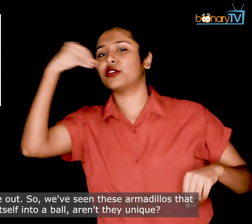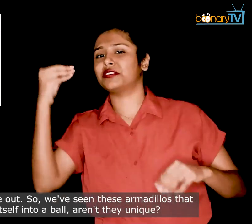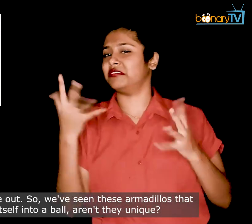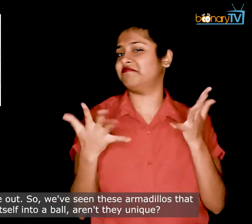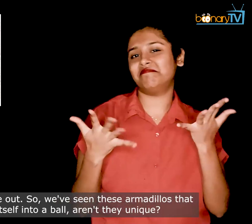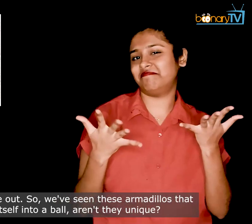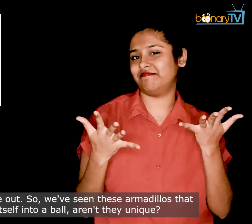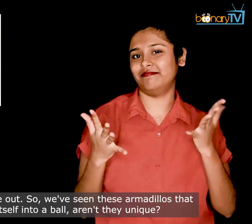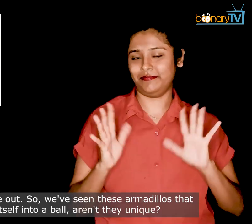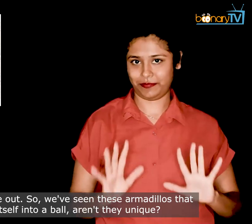be out.